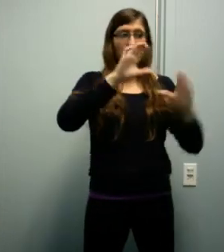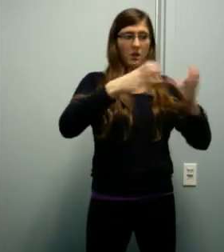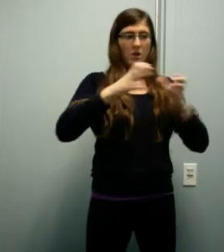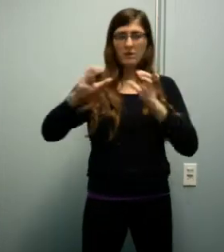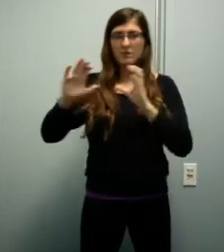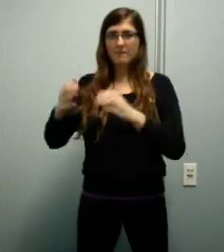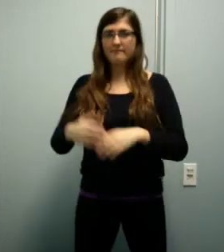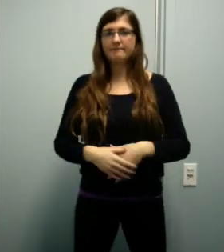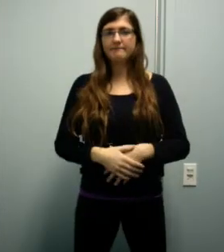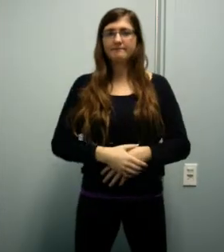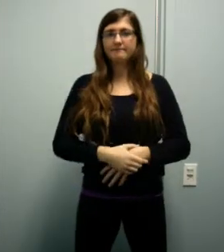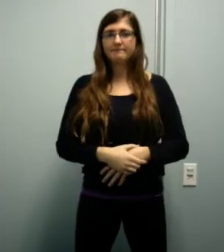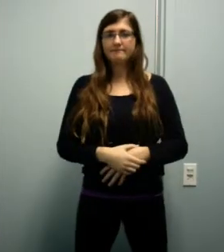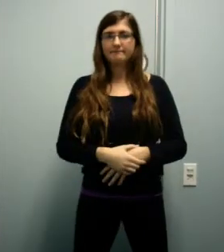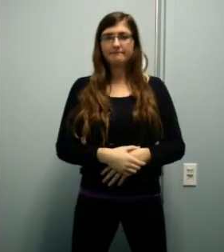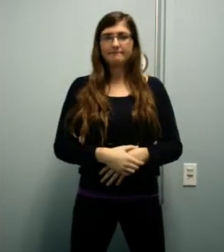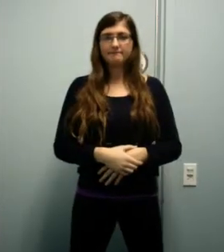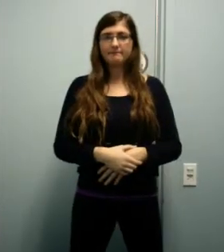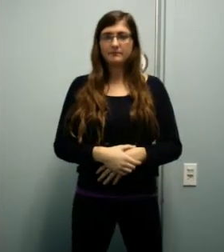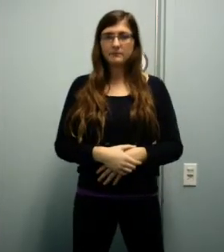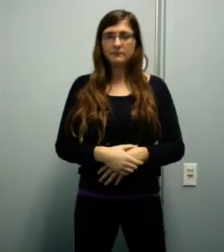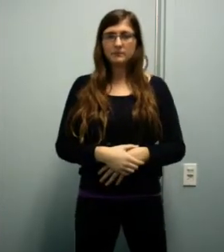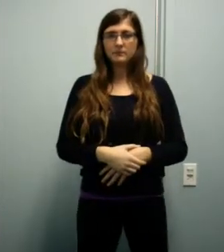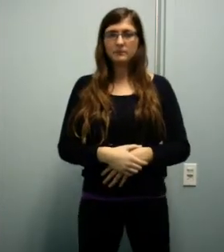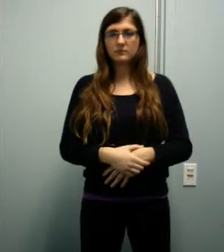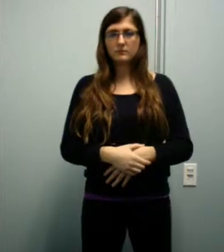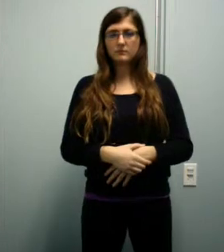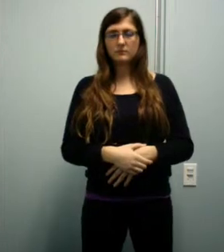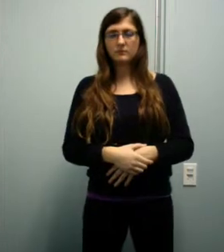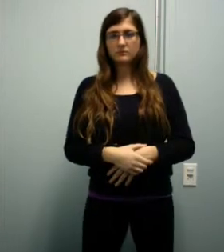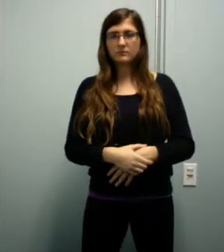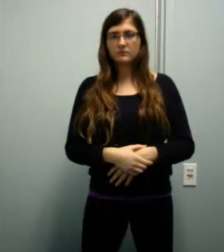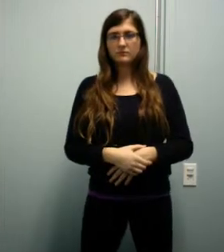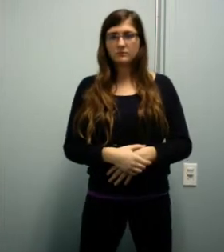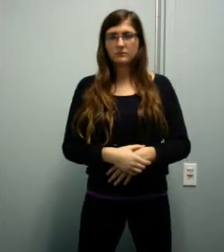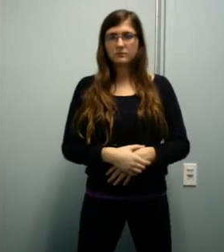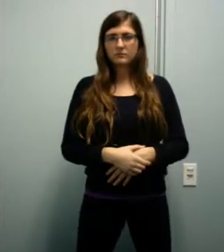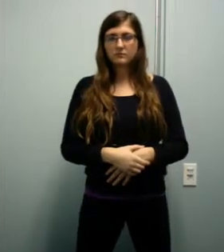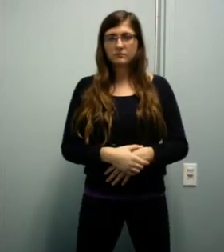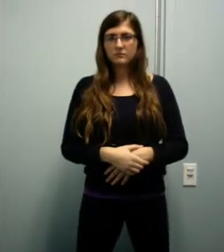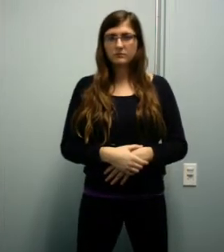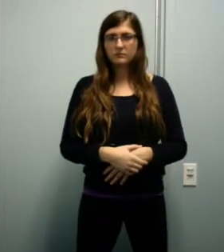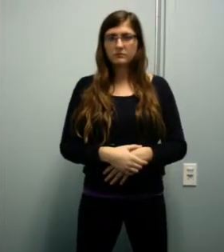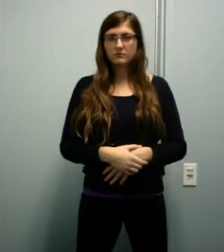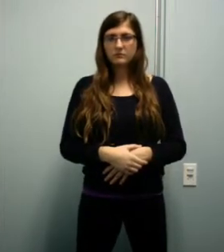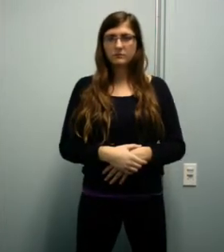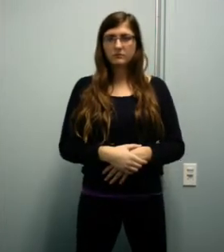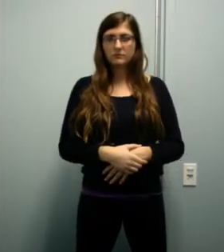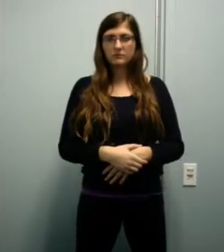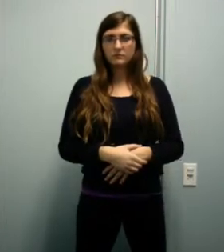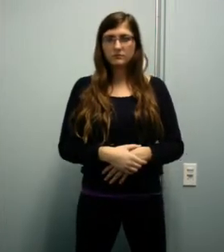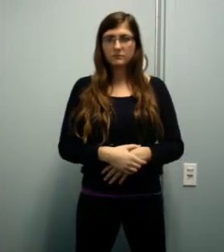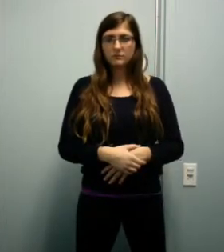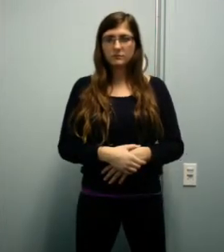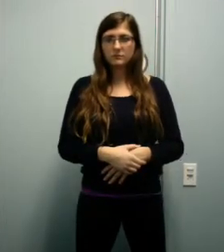In fact, most Fortune 500 companies use Berlitz. Also, typical consumers use Berlitz, as well as